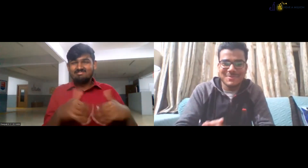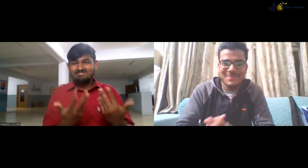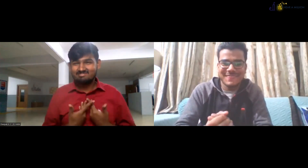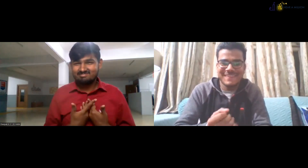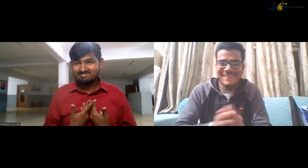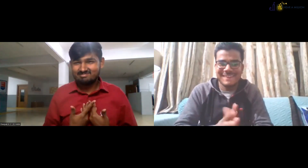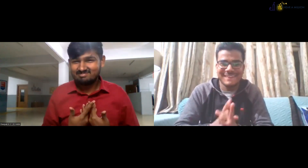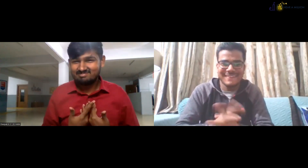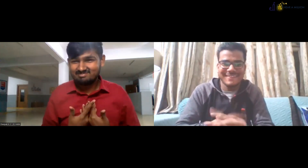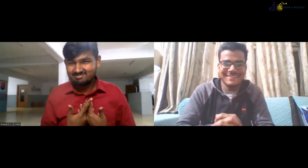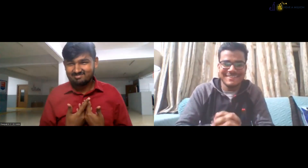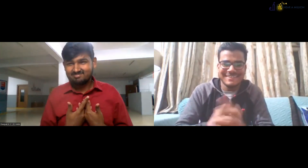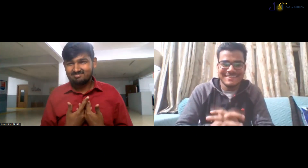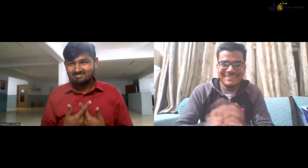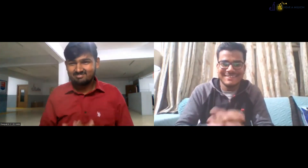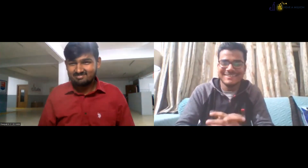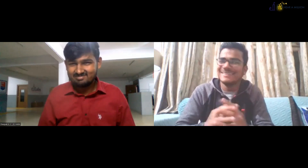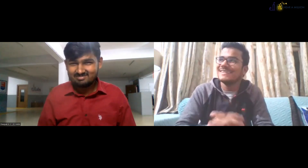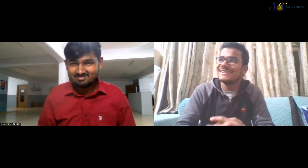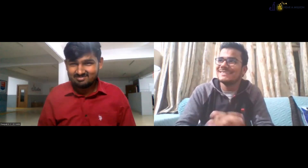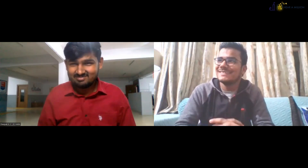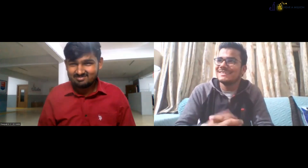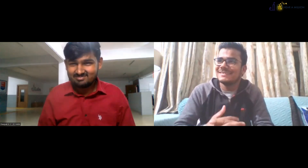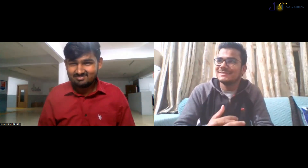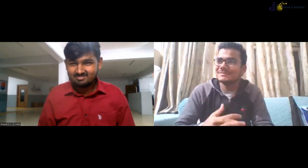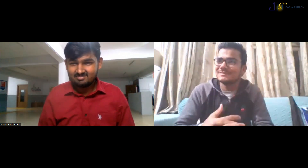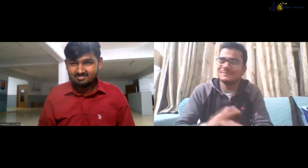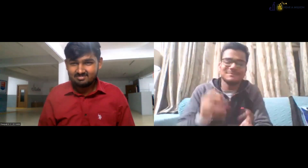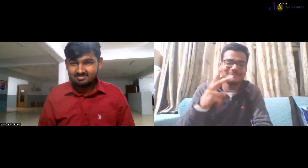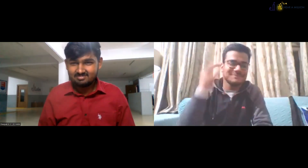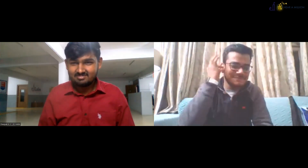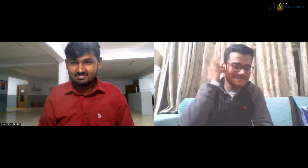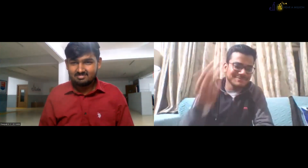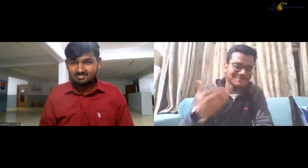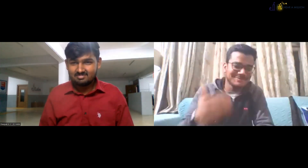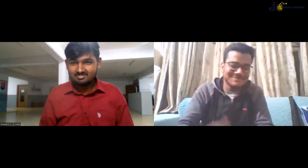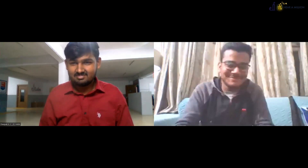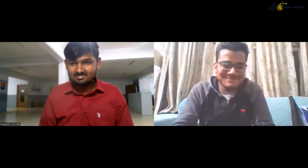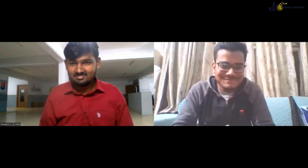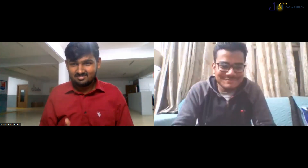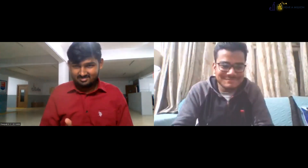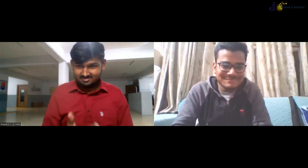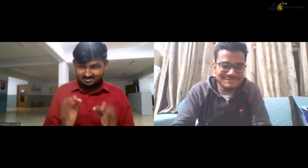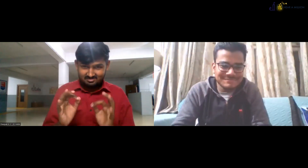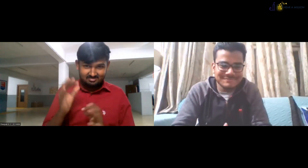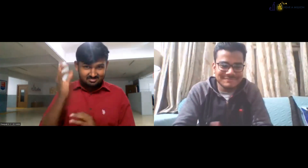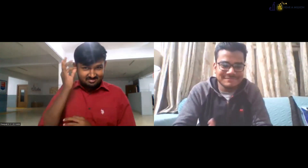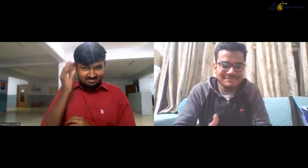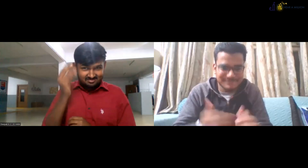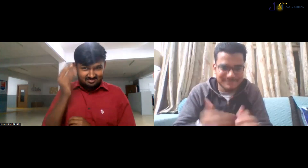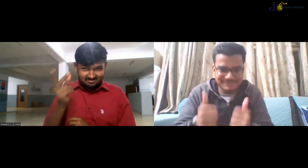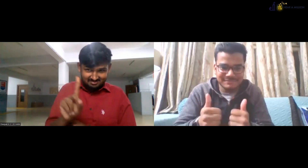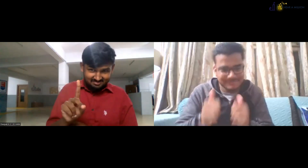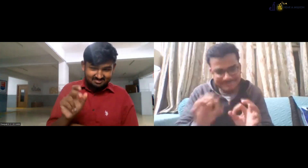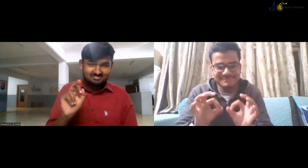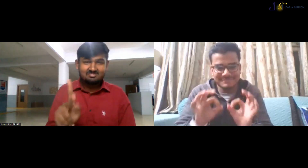you know, that should not be unfair to others. There's just one question. Okay, the question